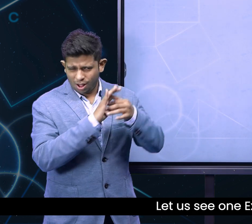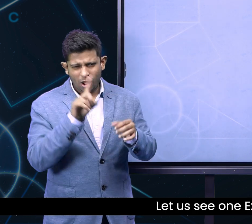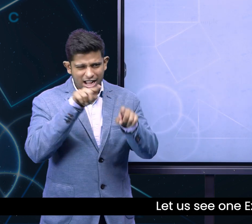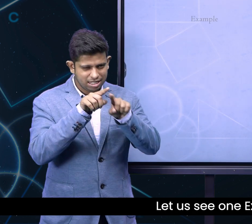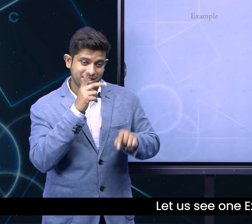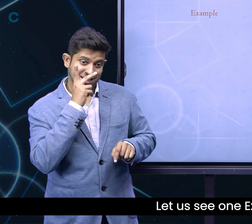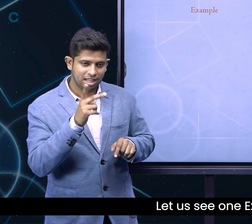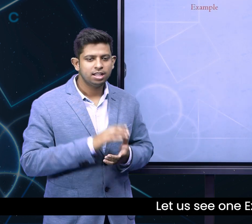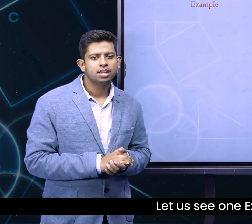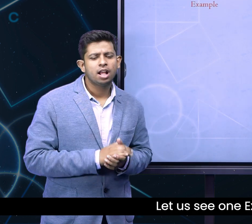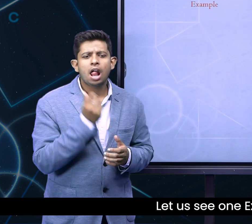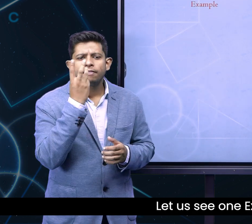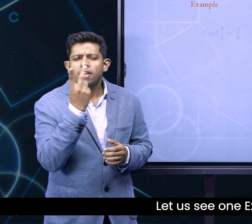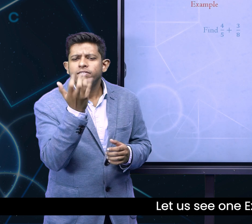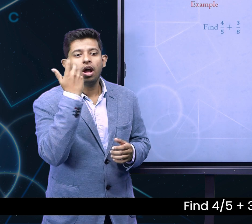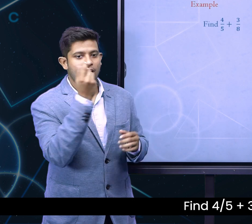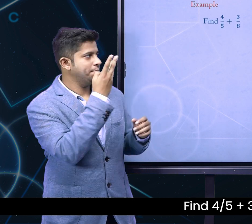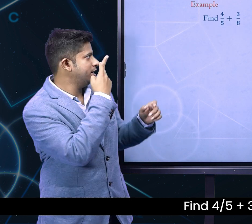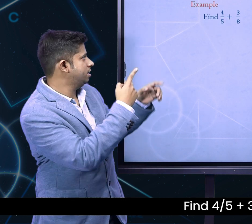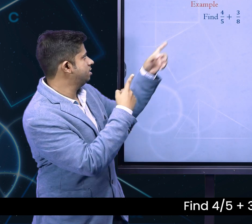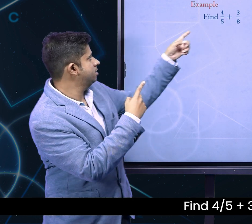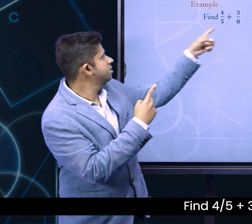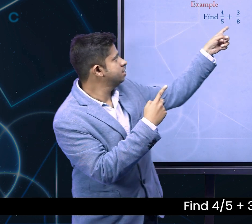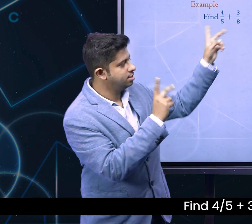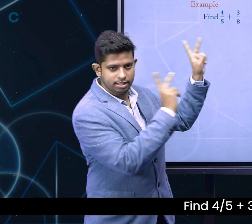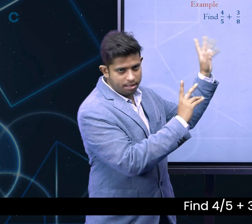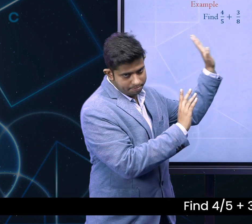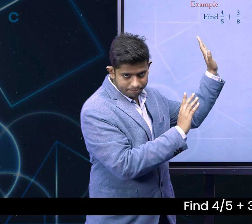Let us see one example. Find 4 by 5 plus 3 by 8.